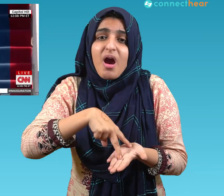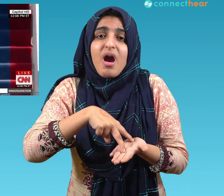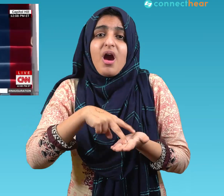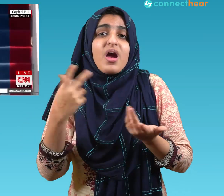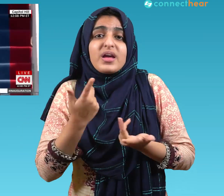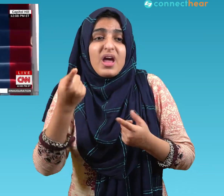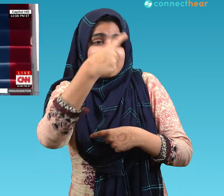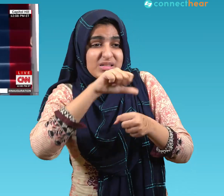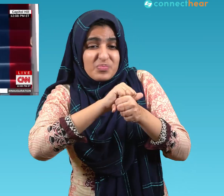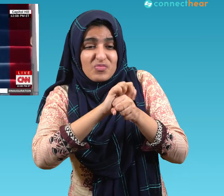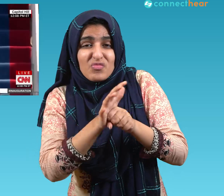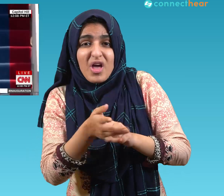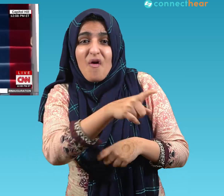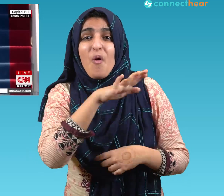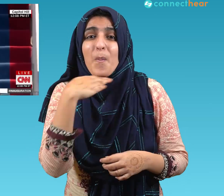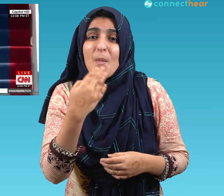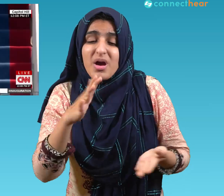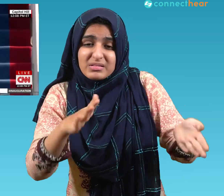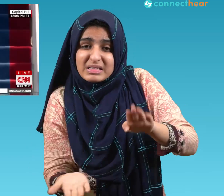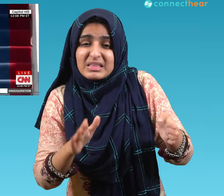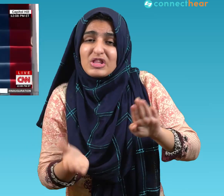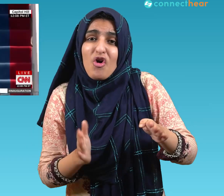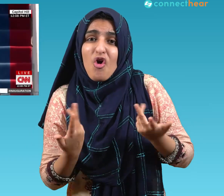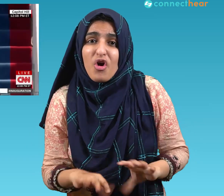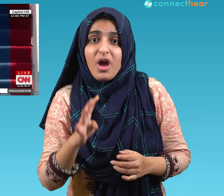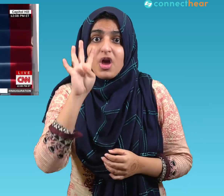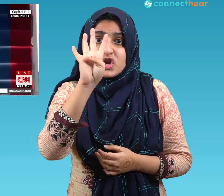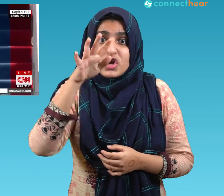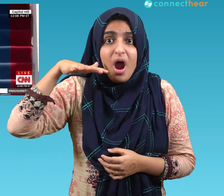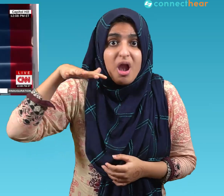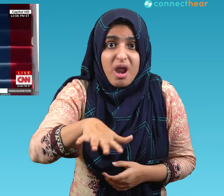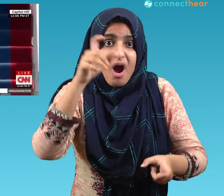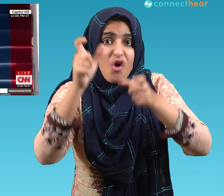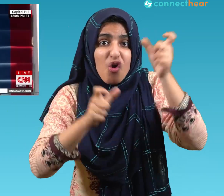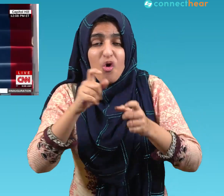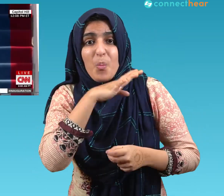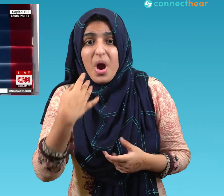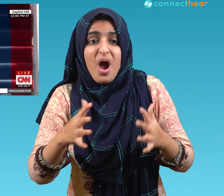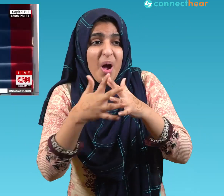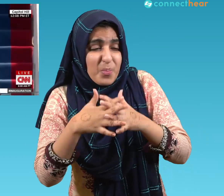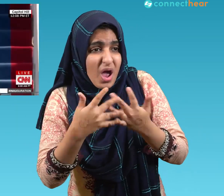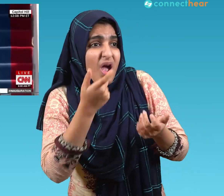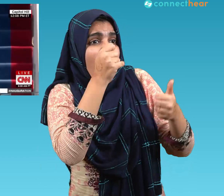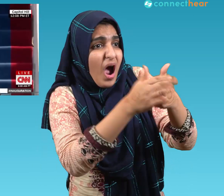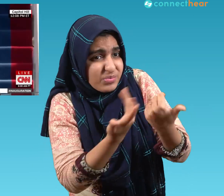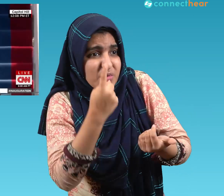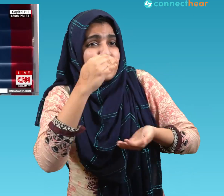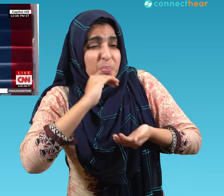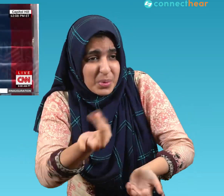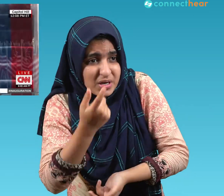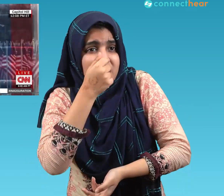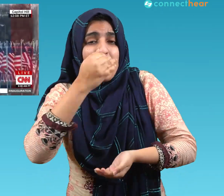the pandemic, those 400,000 fellow Americans, moms, dads, husbands, wives, sons,